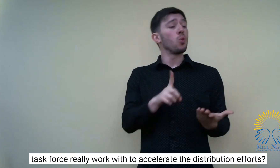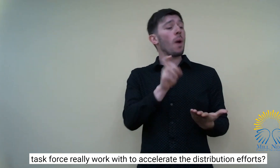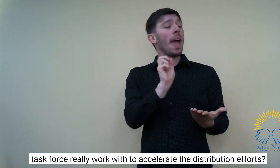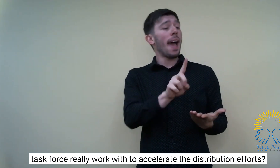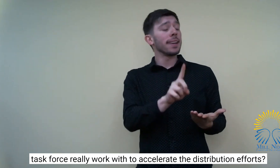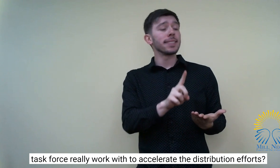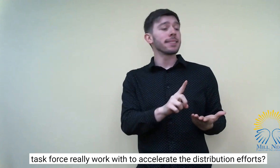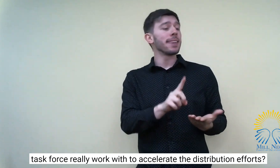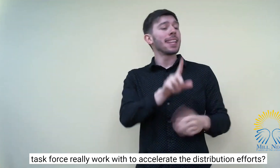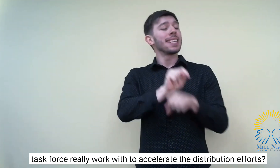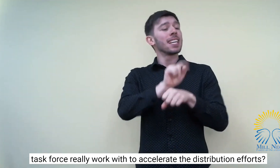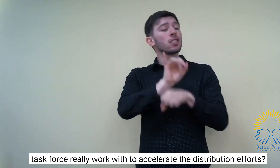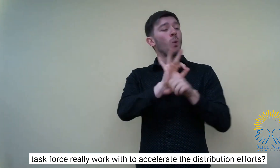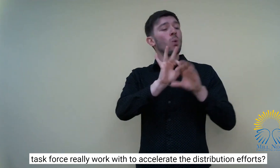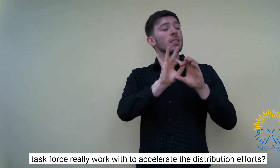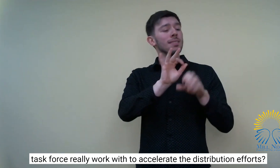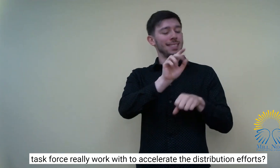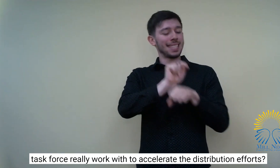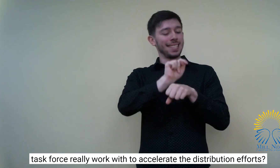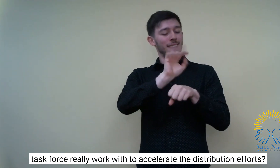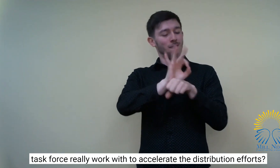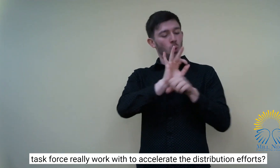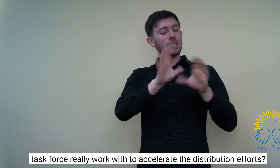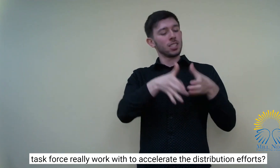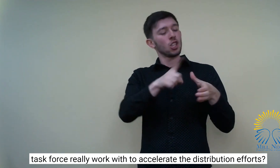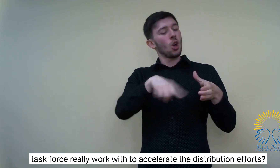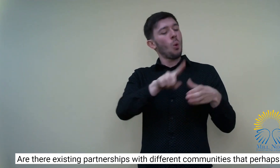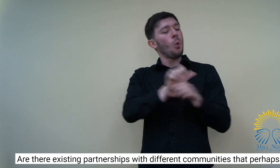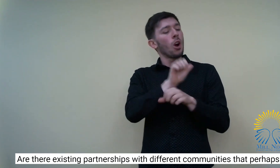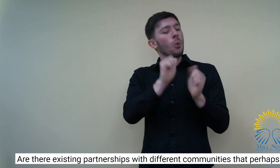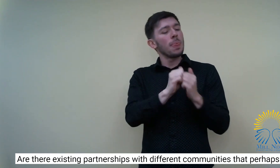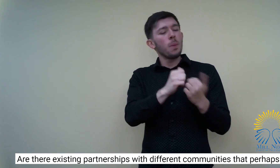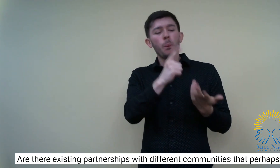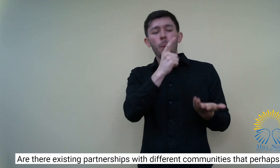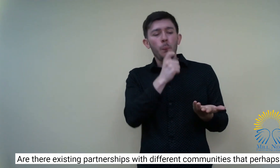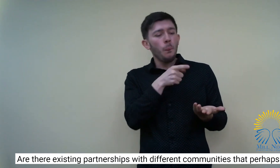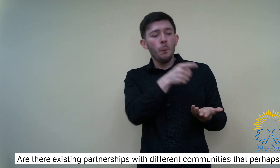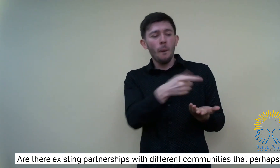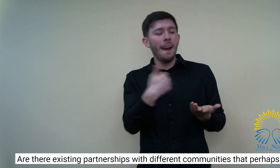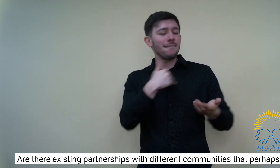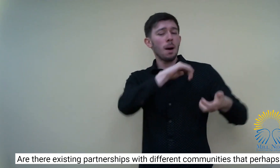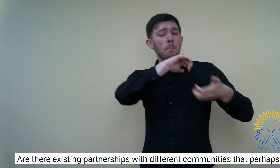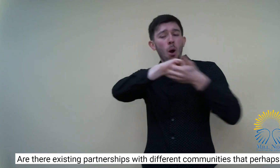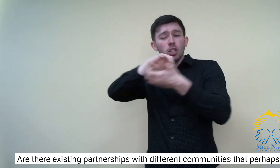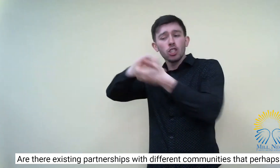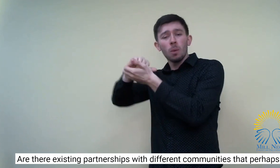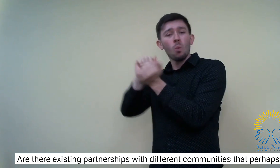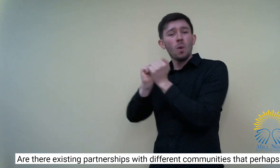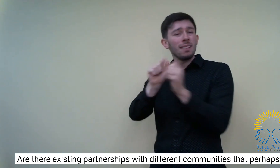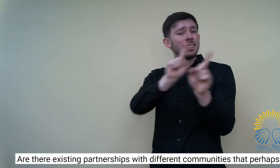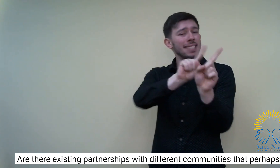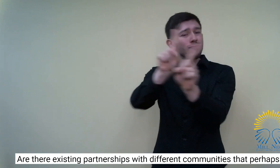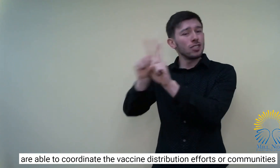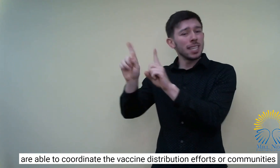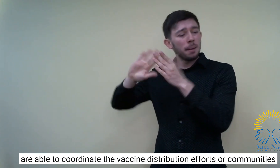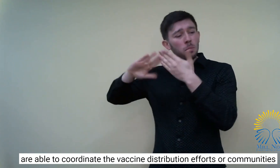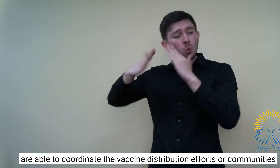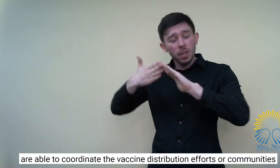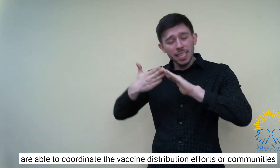force really work with to accelerate the distribution efforts? Are there existing partnerships with different communities that perhaps are able to coordinate